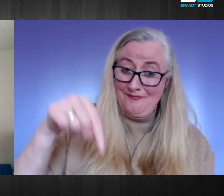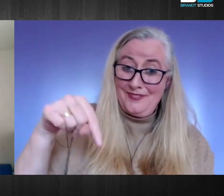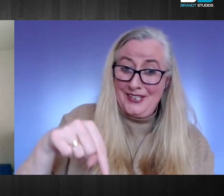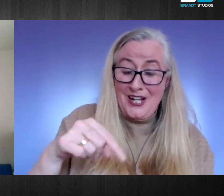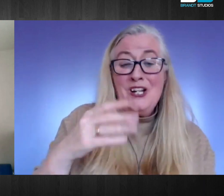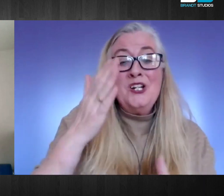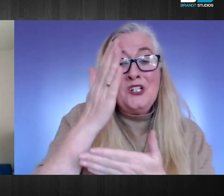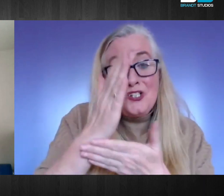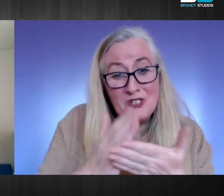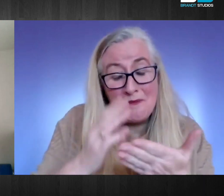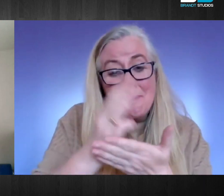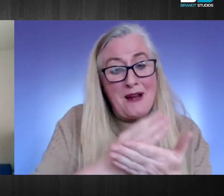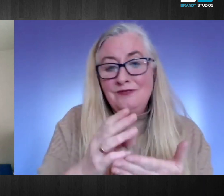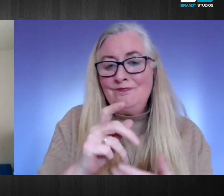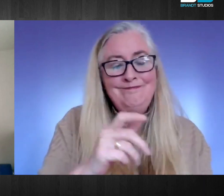bit too fast.